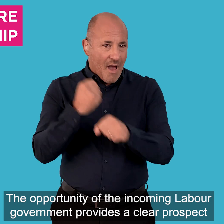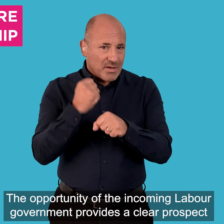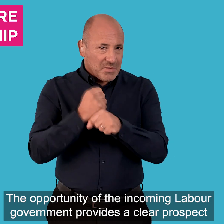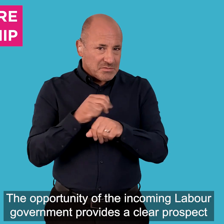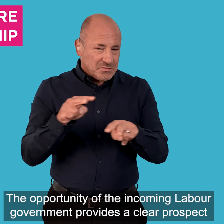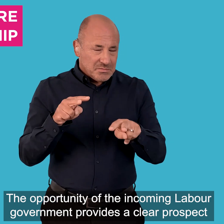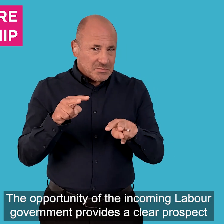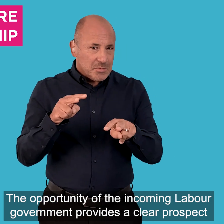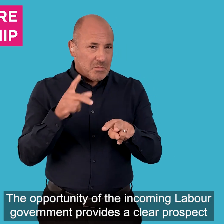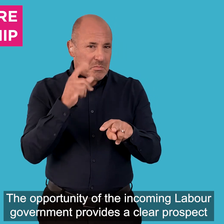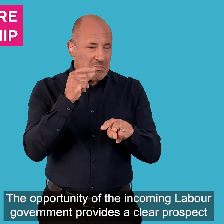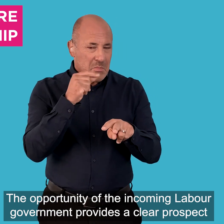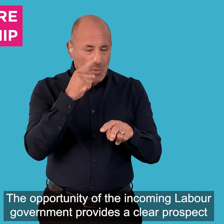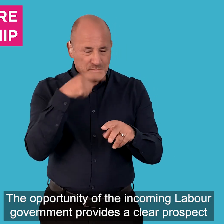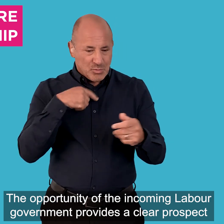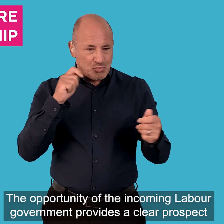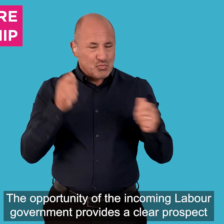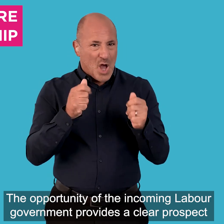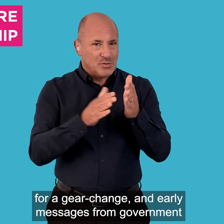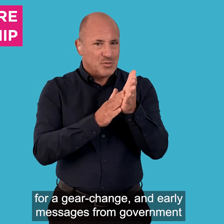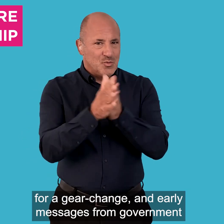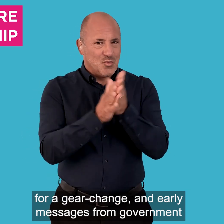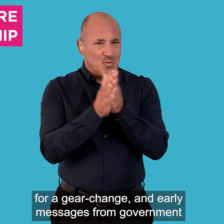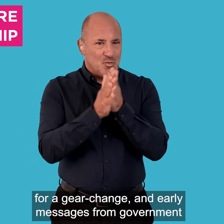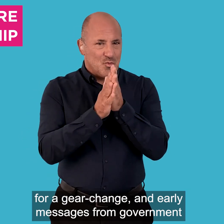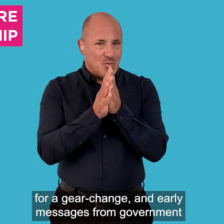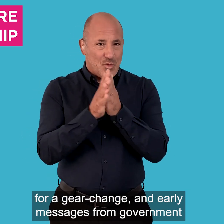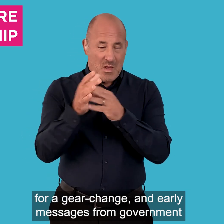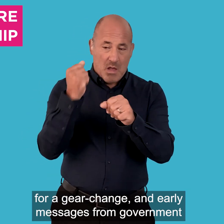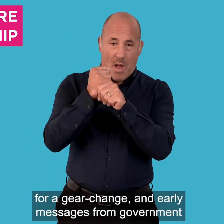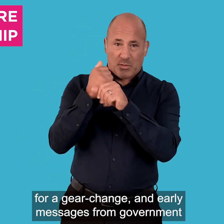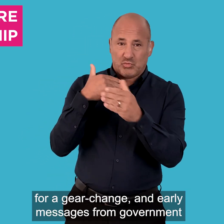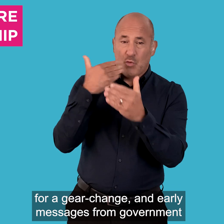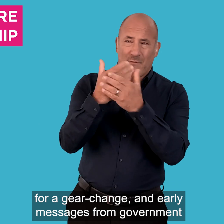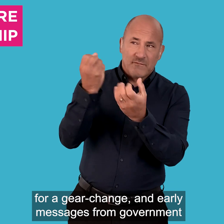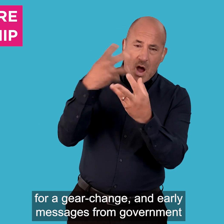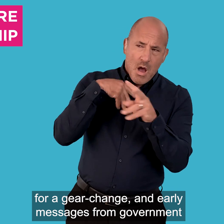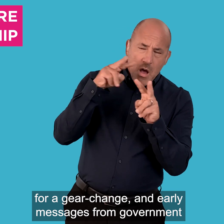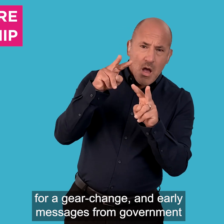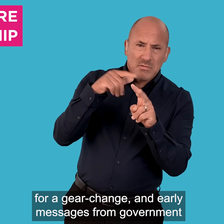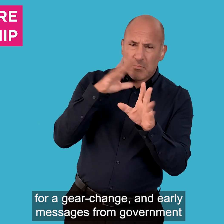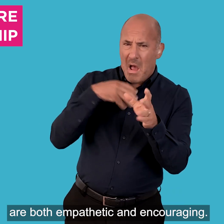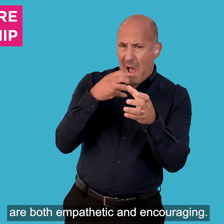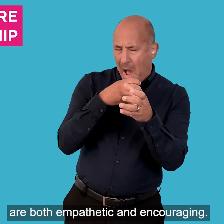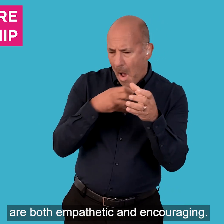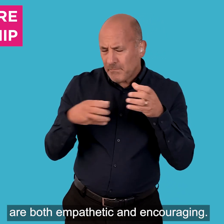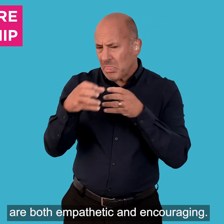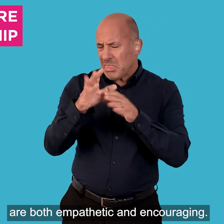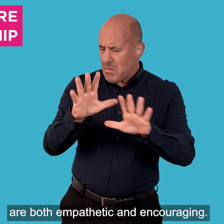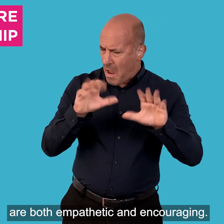a clear prospect for a gear change, and early messages from government are both